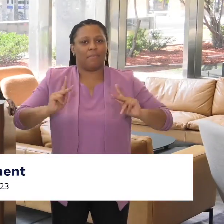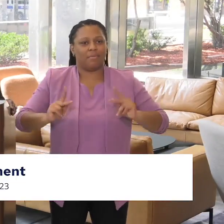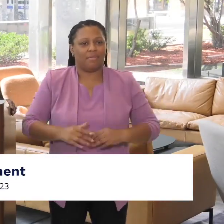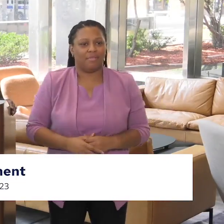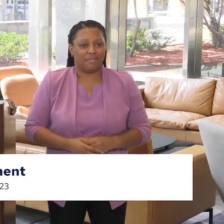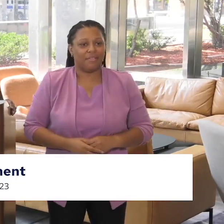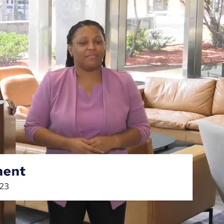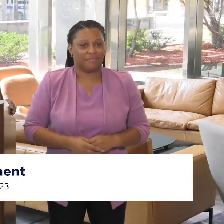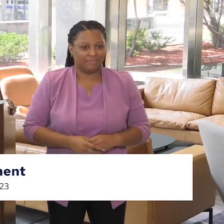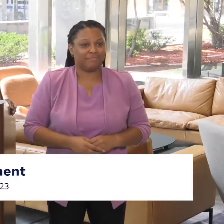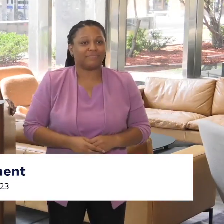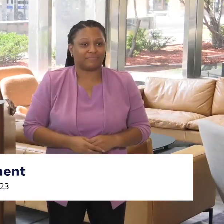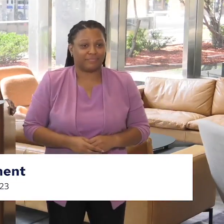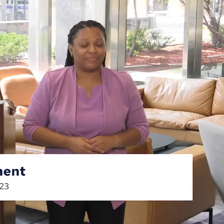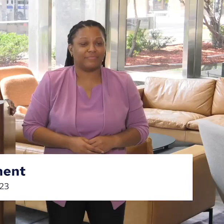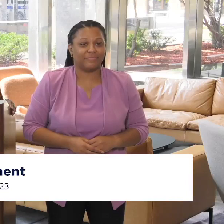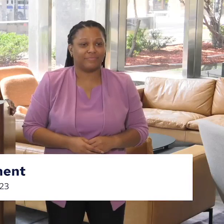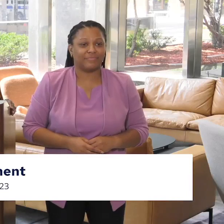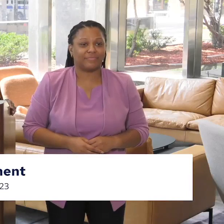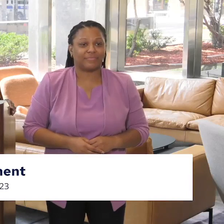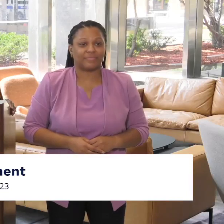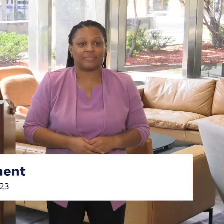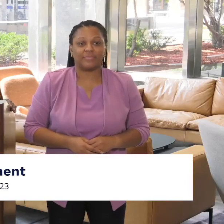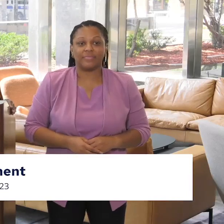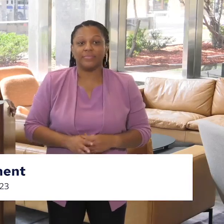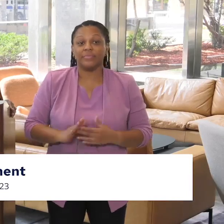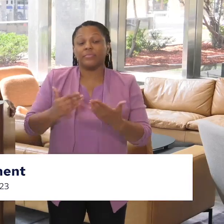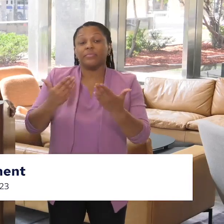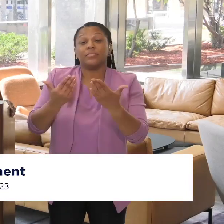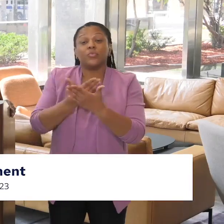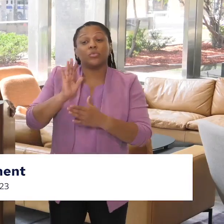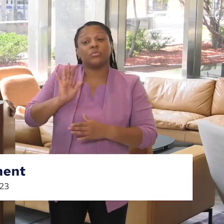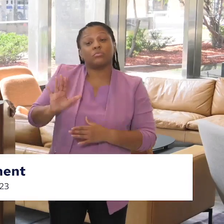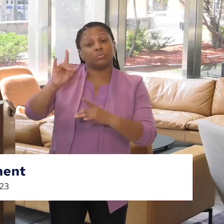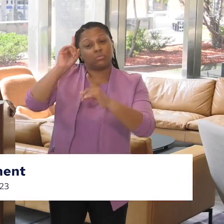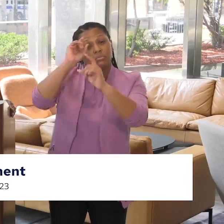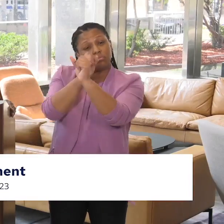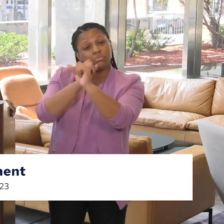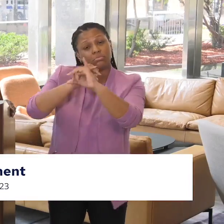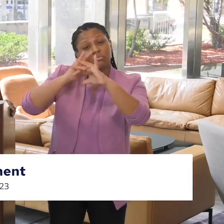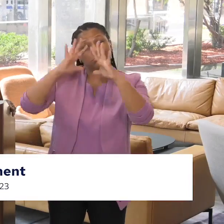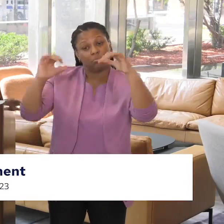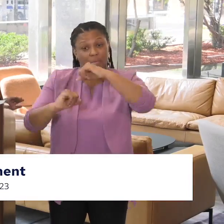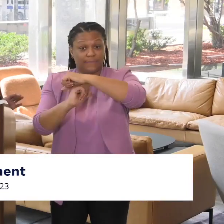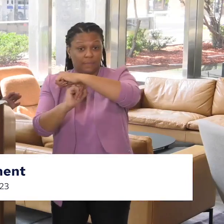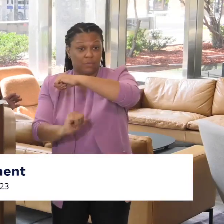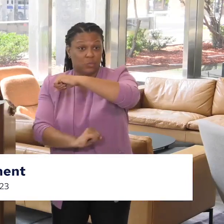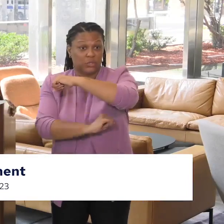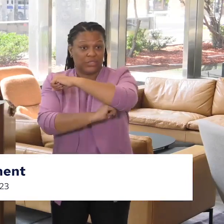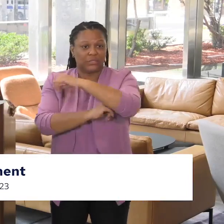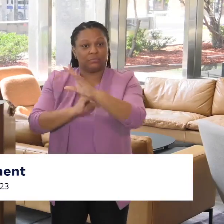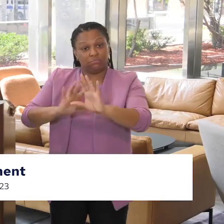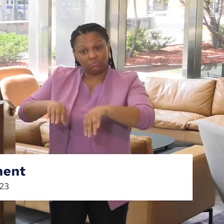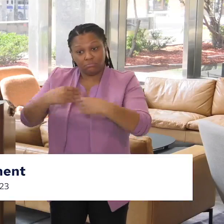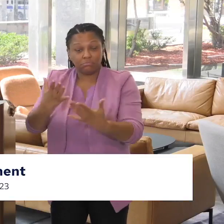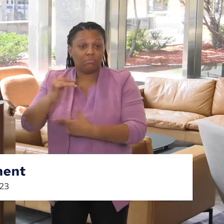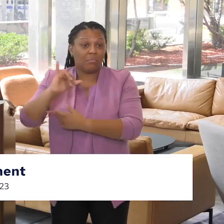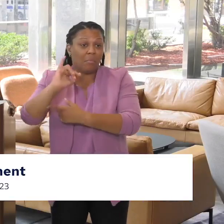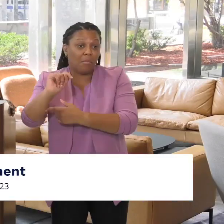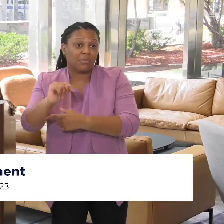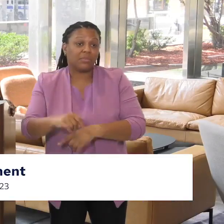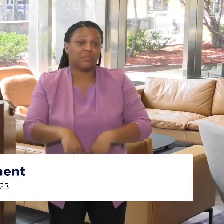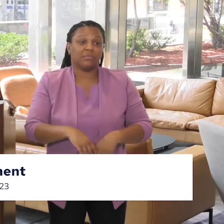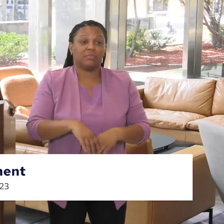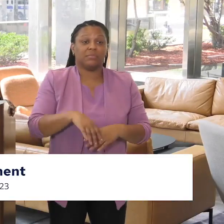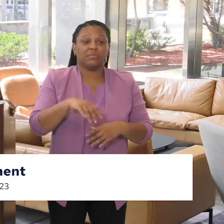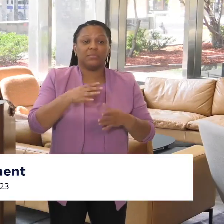We also have New Vision Foundation and Hack the Gap providing training in informational technology, Tree Trust providing training